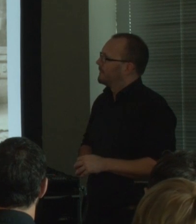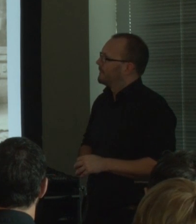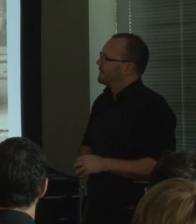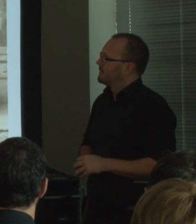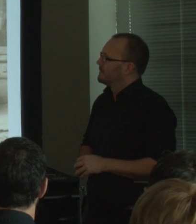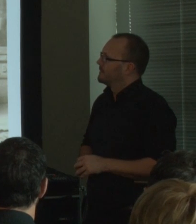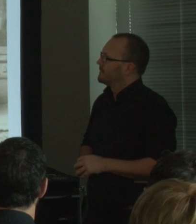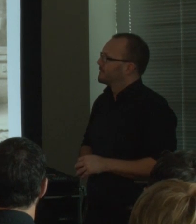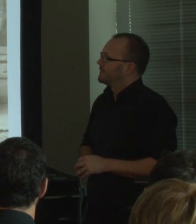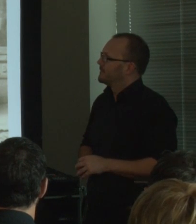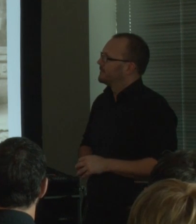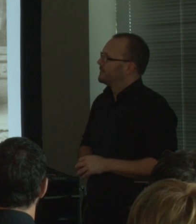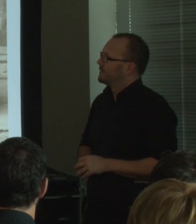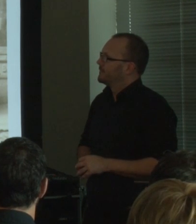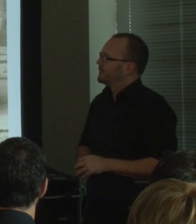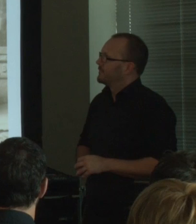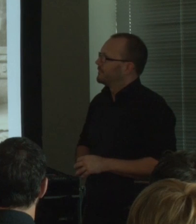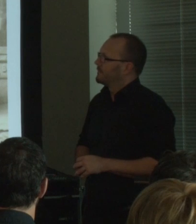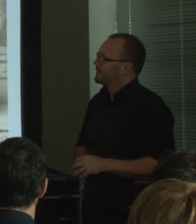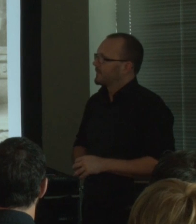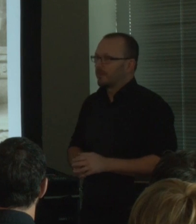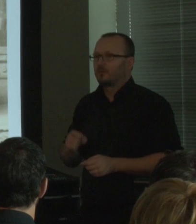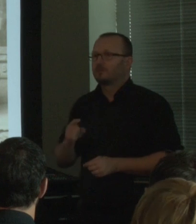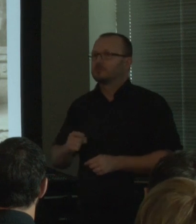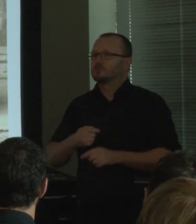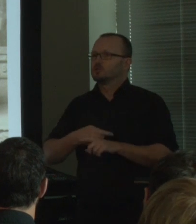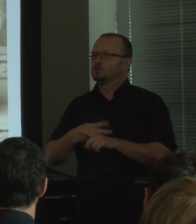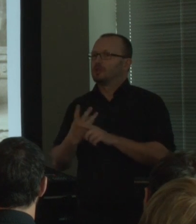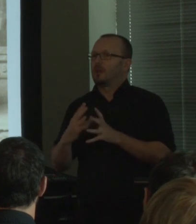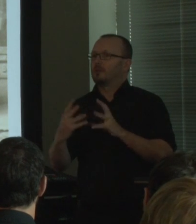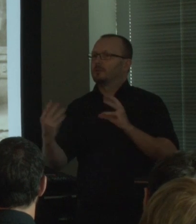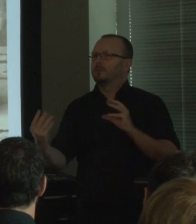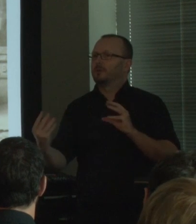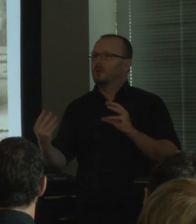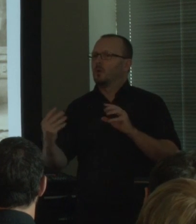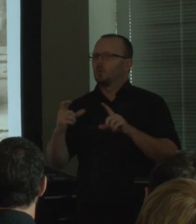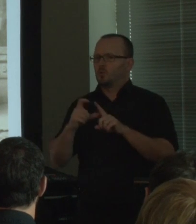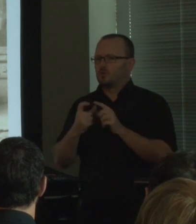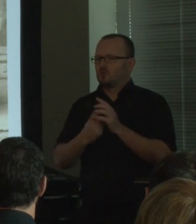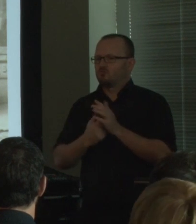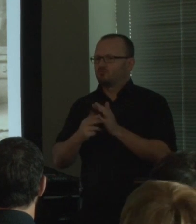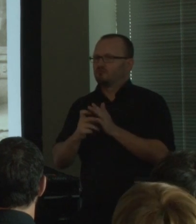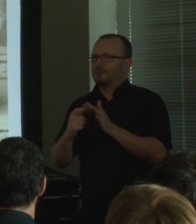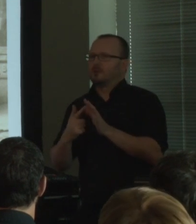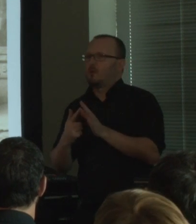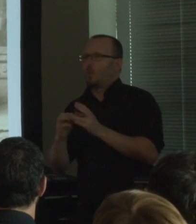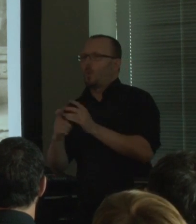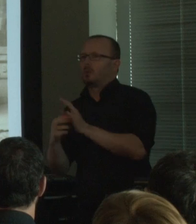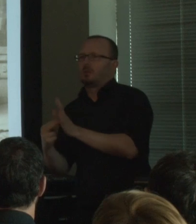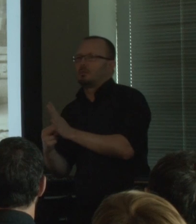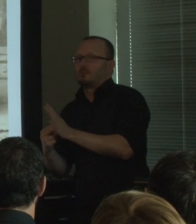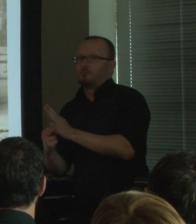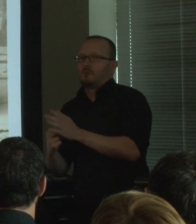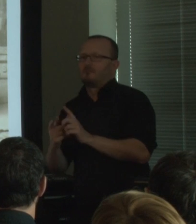This shell is stranger also, from long away.